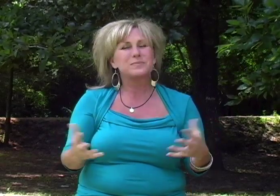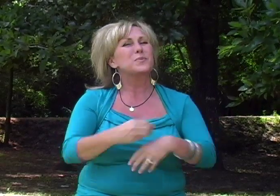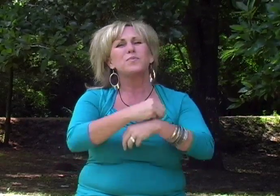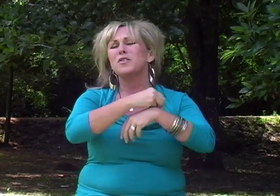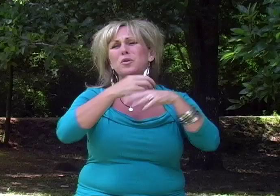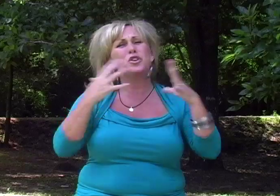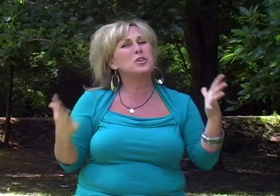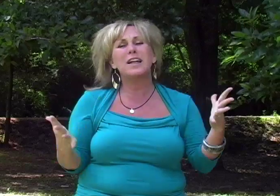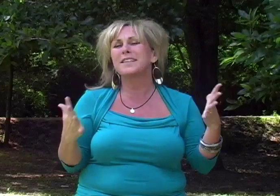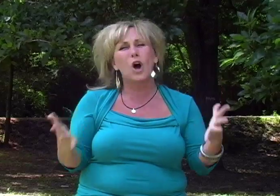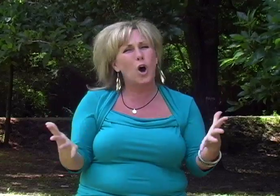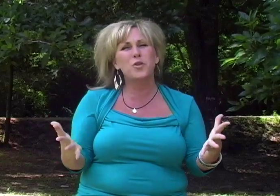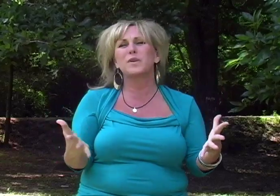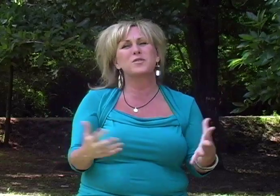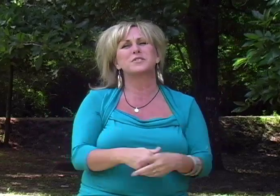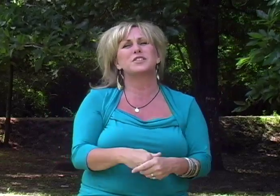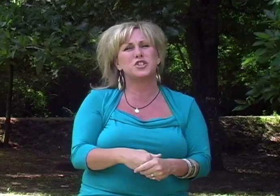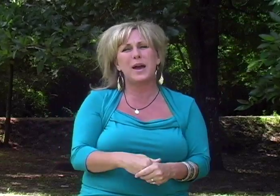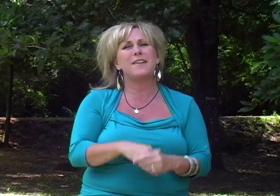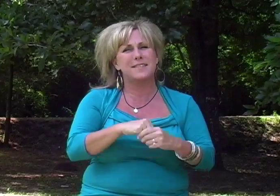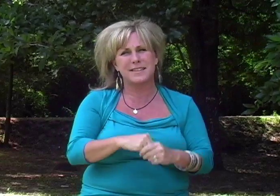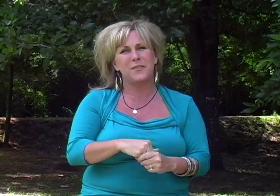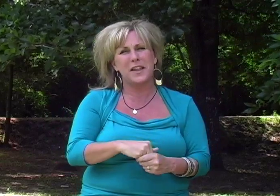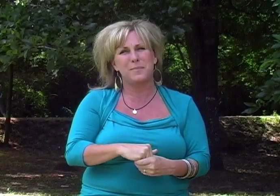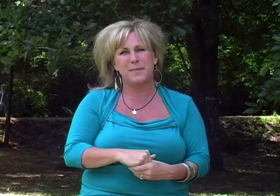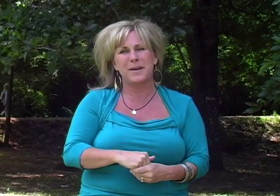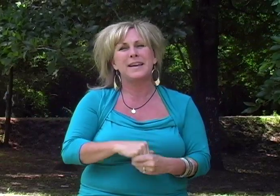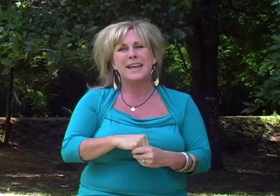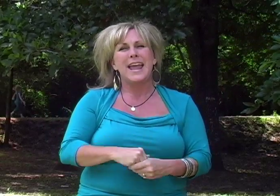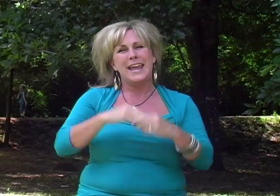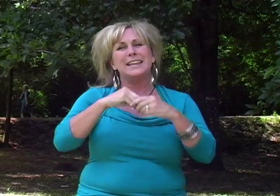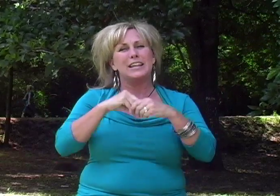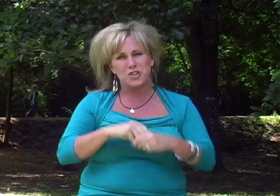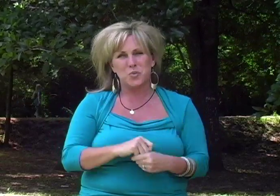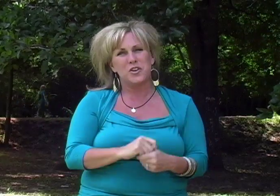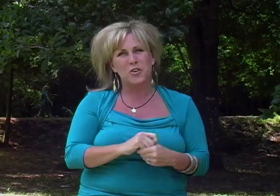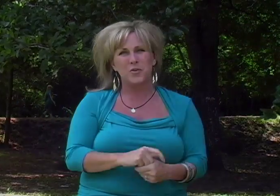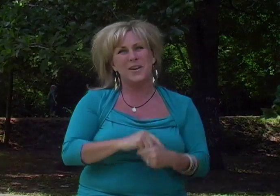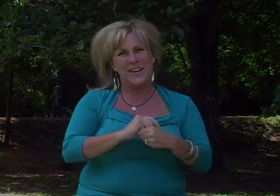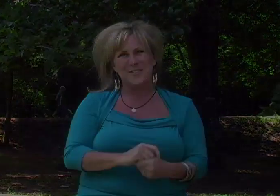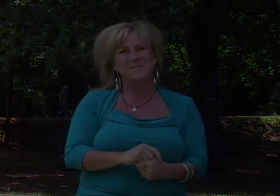So utilize all the resources you have at South Alabama and enjoy your career here.